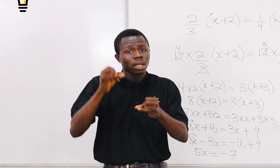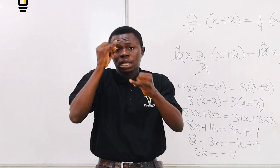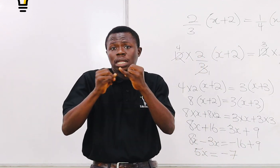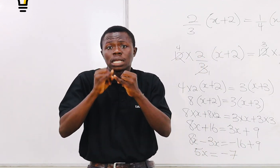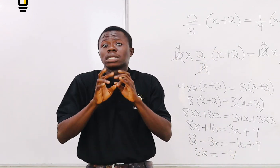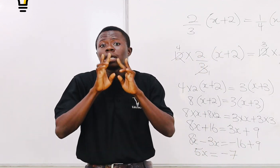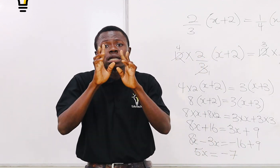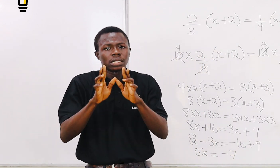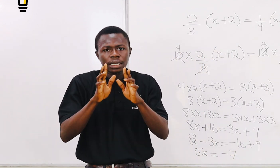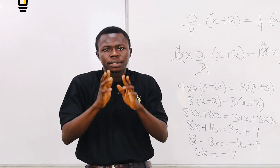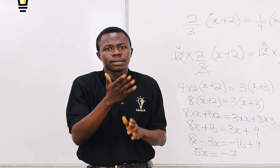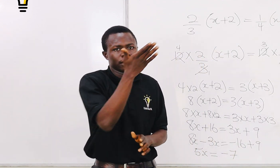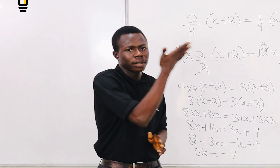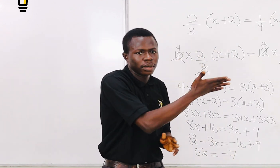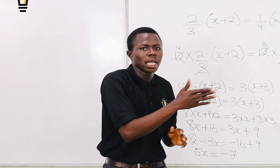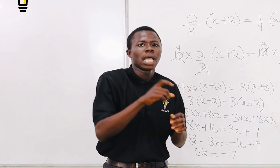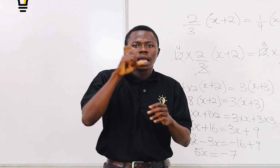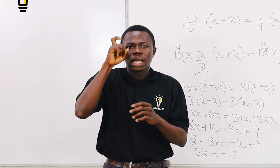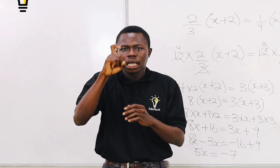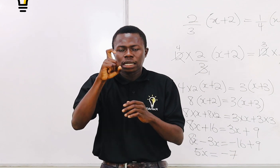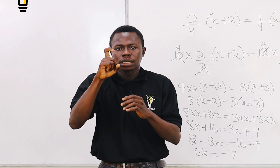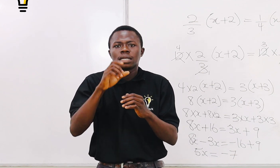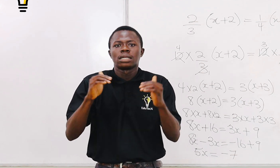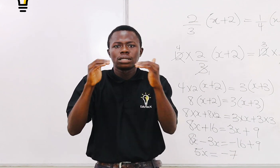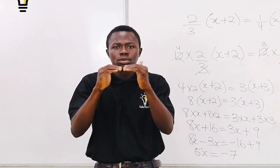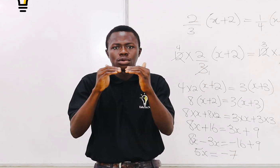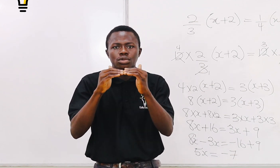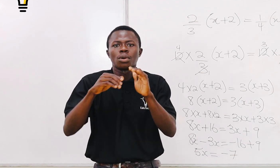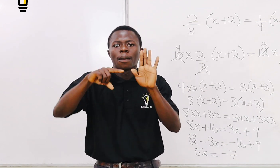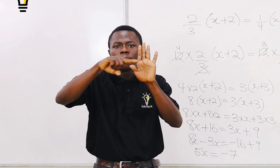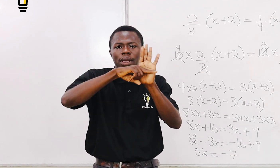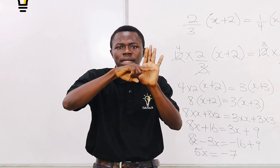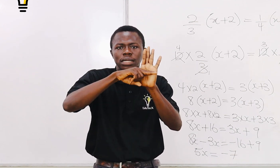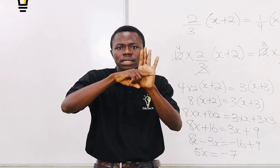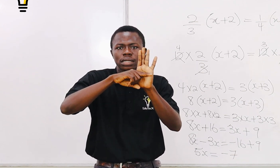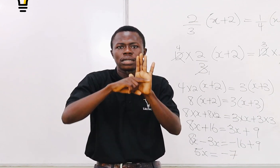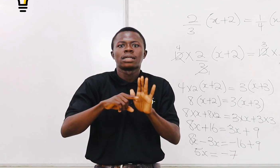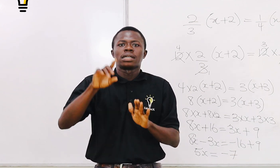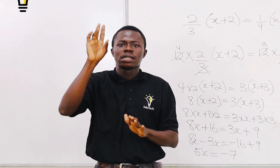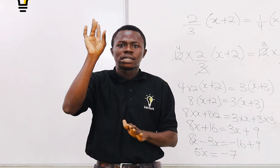So the final answer is going to be x equals minus 7